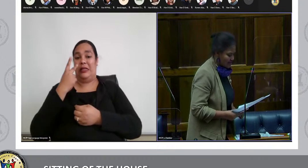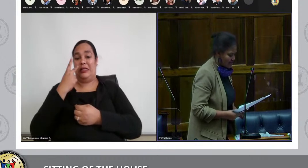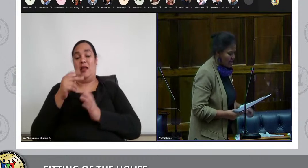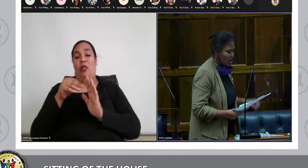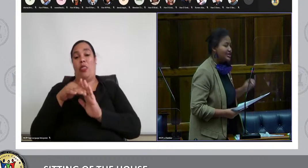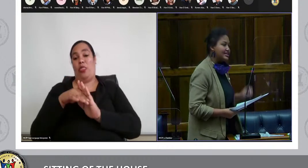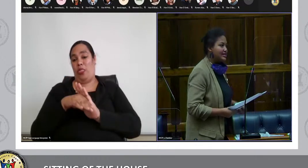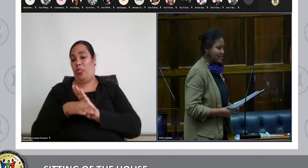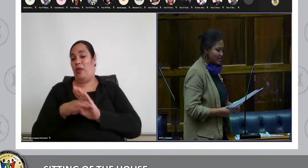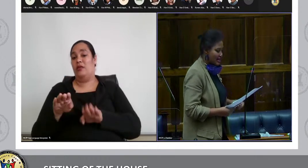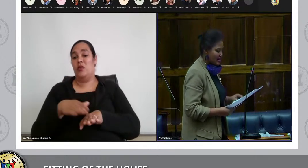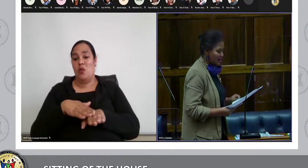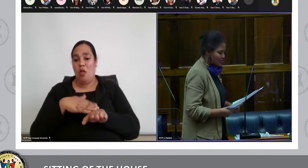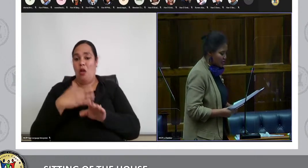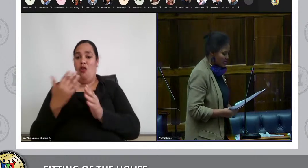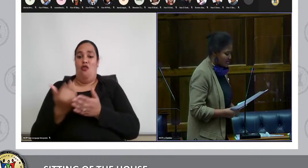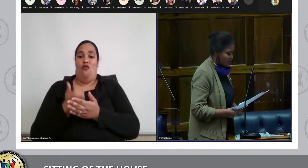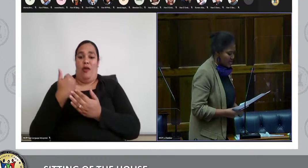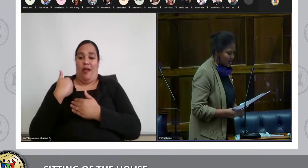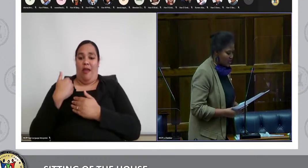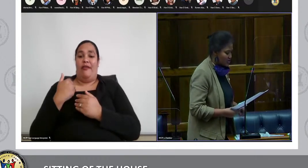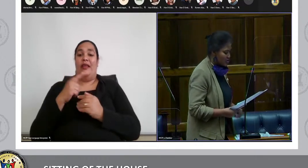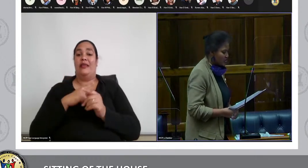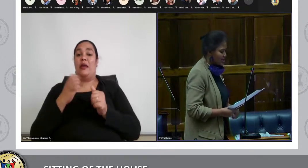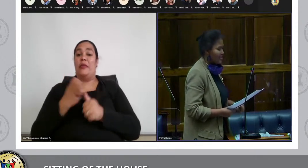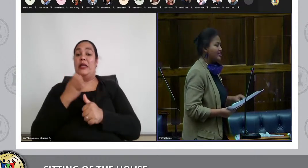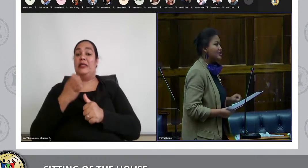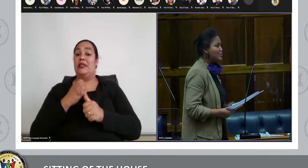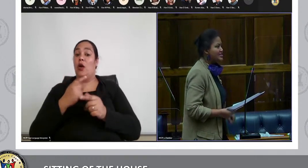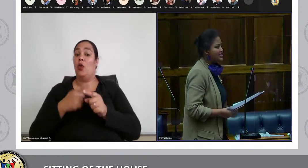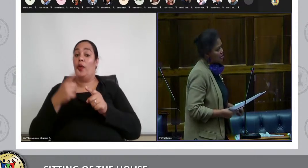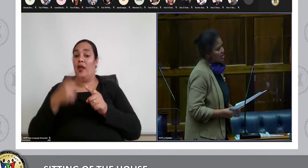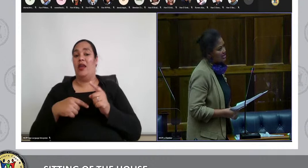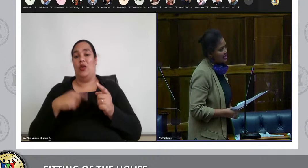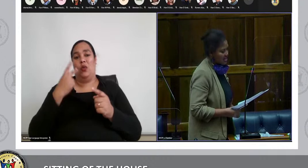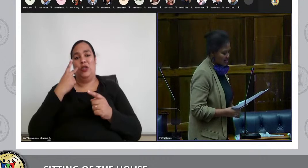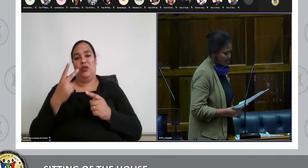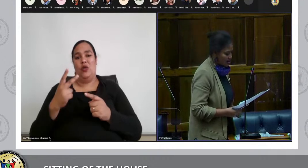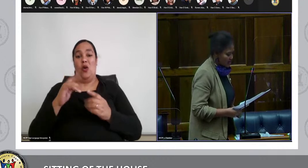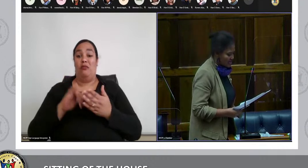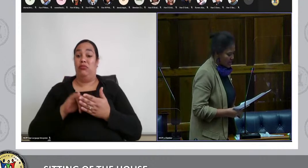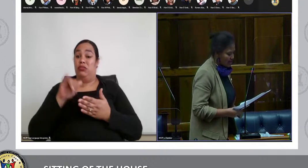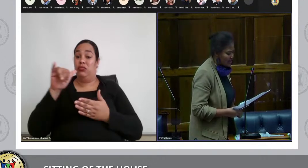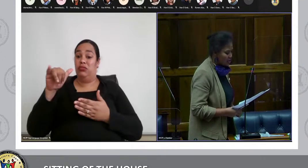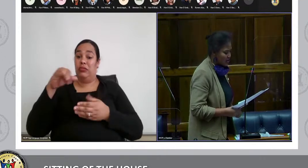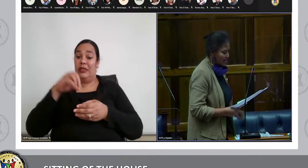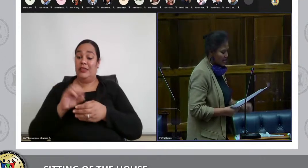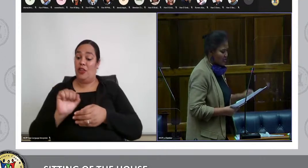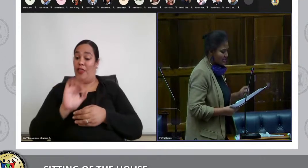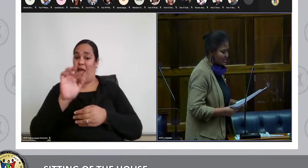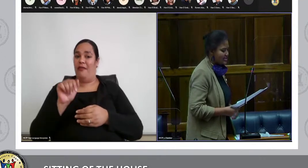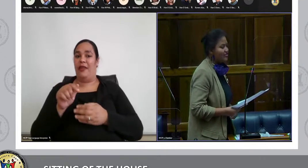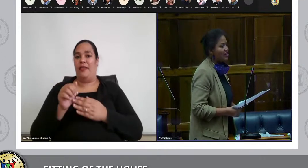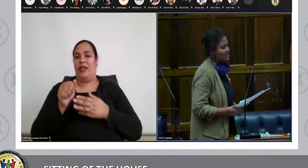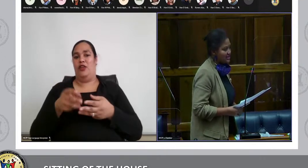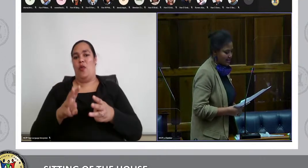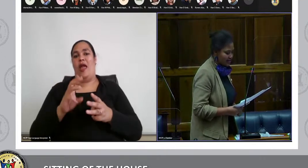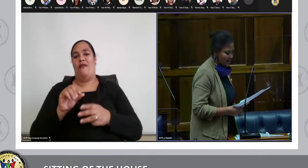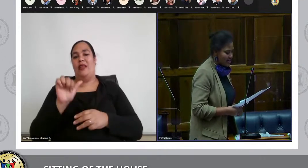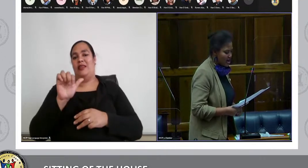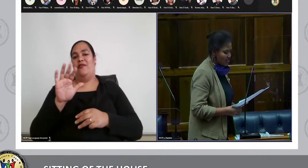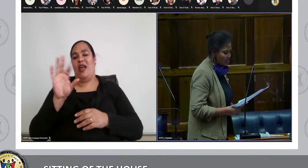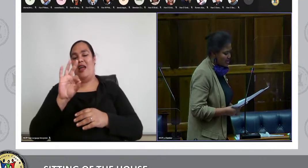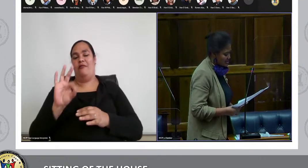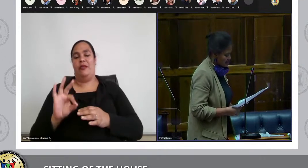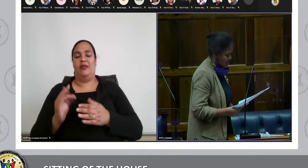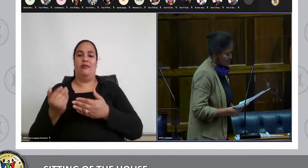slow recovery, particularly and over the Easter weekend, we saw that the domestic market in the Western Cape led the way, and there was a 65%